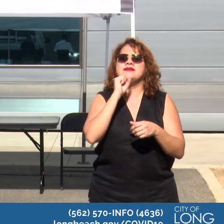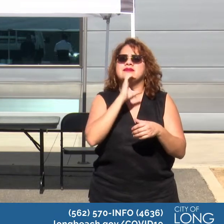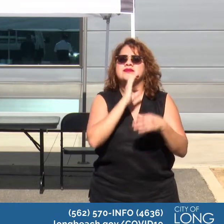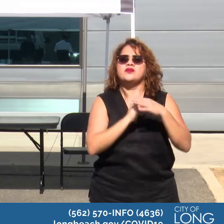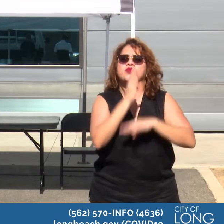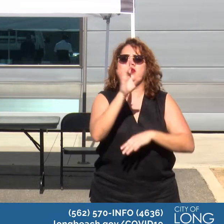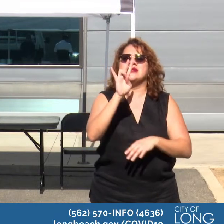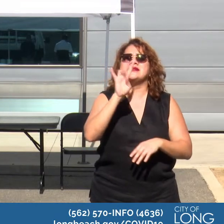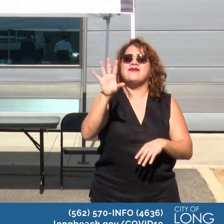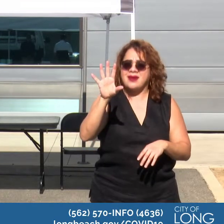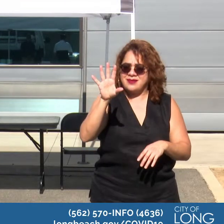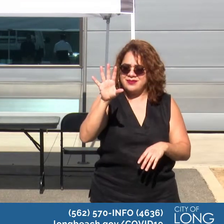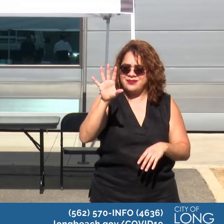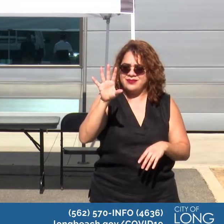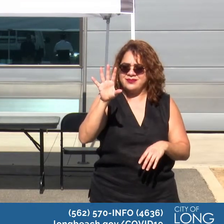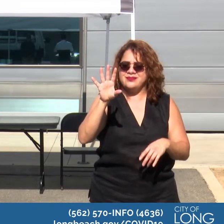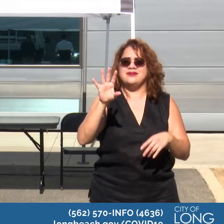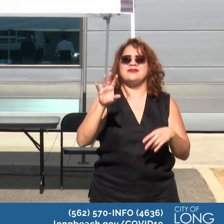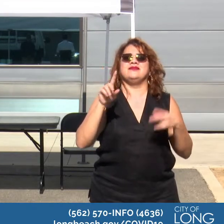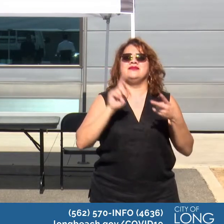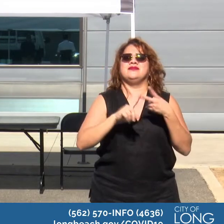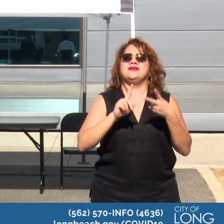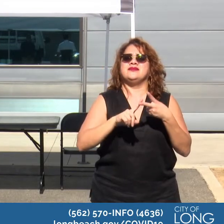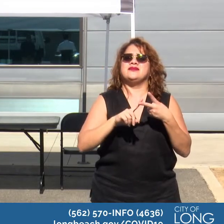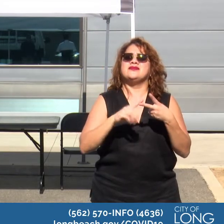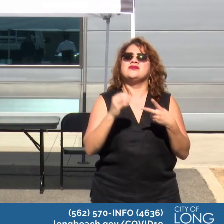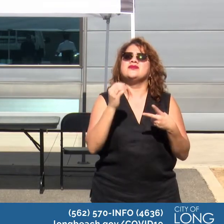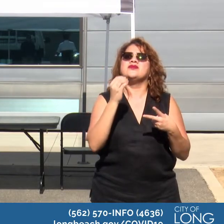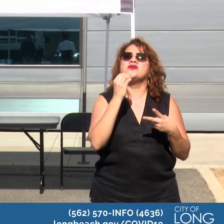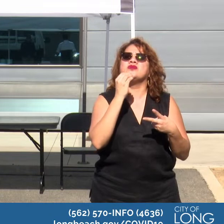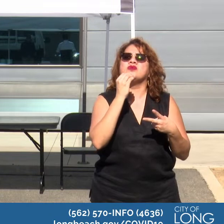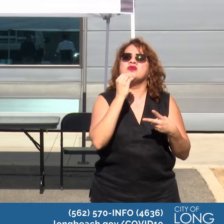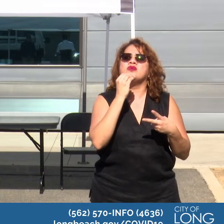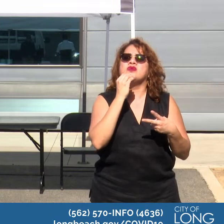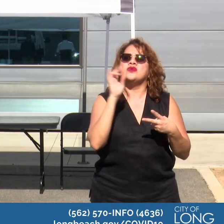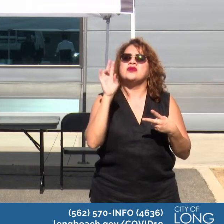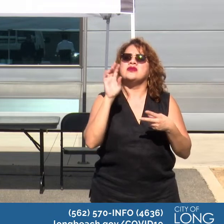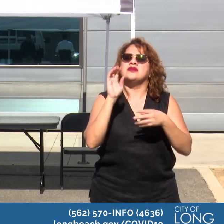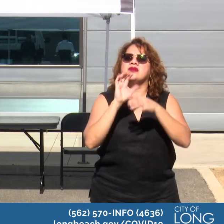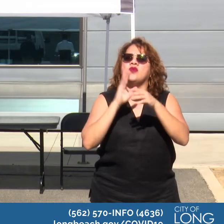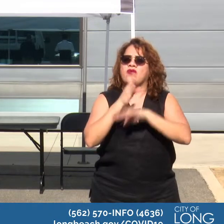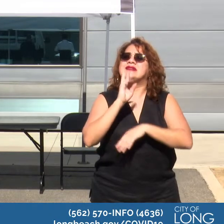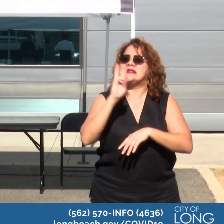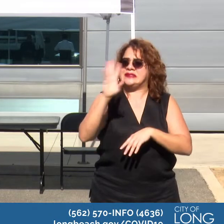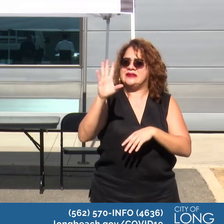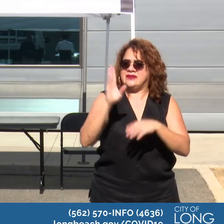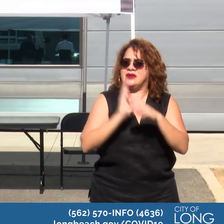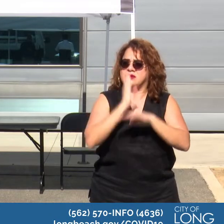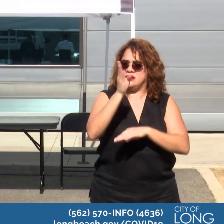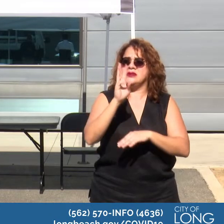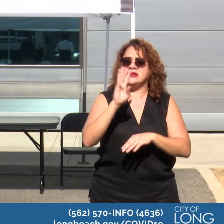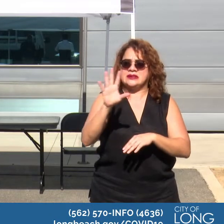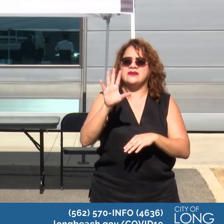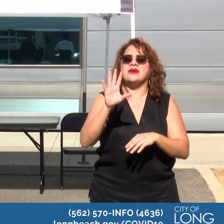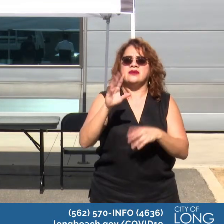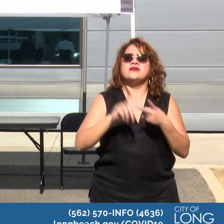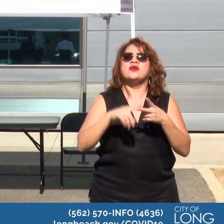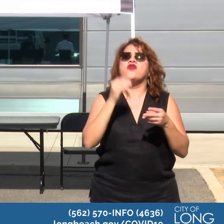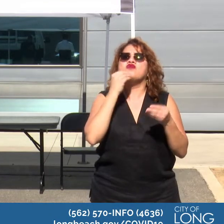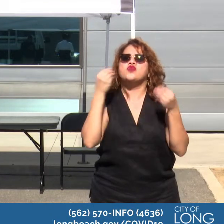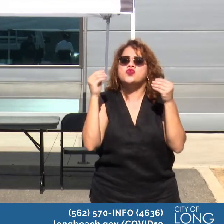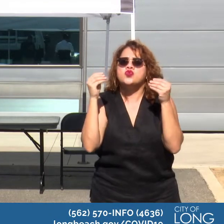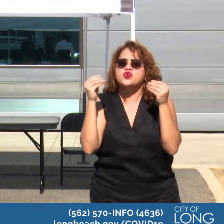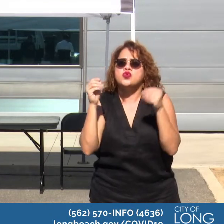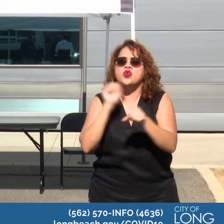over, food workers, the ones that are working in our grocery stores, the ones that are at our markets that are preparing